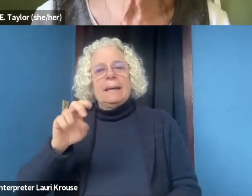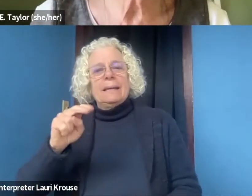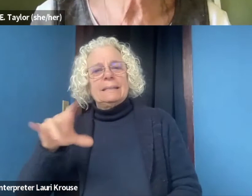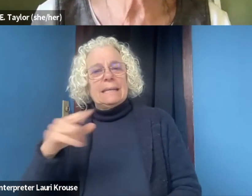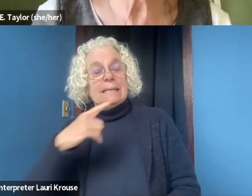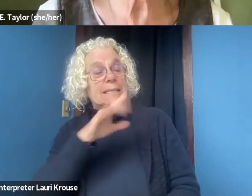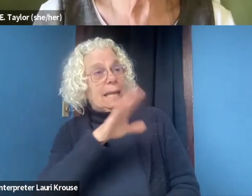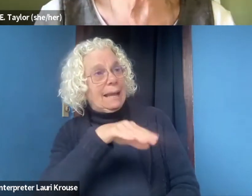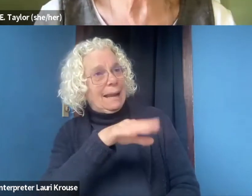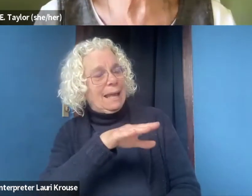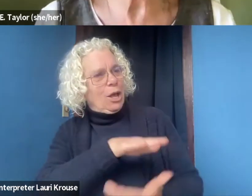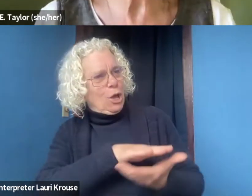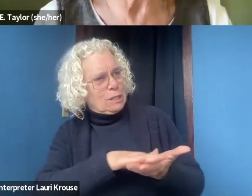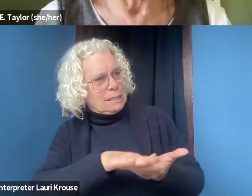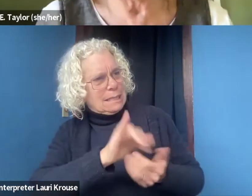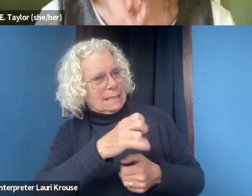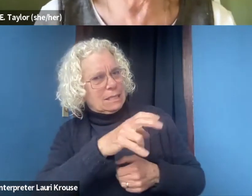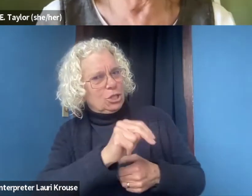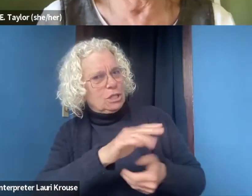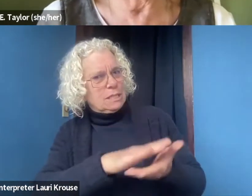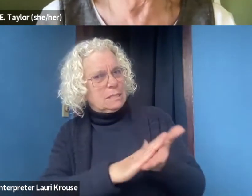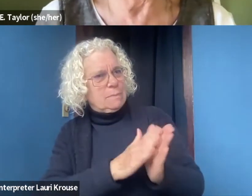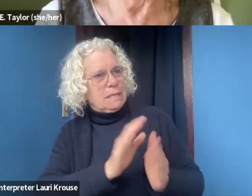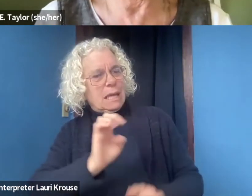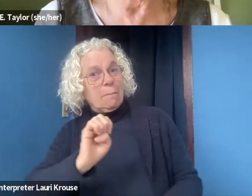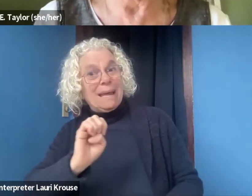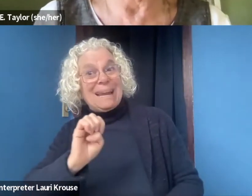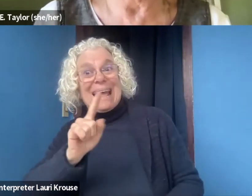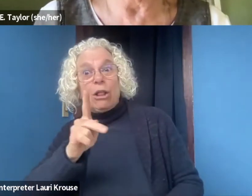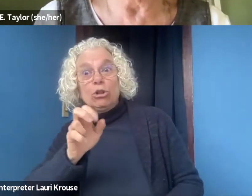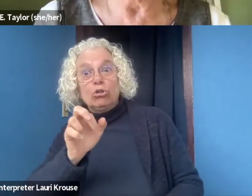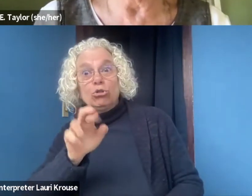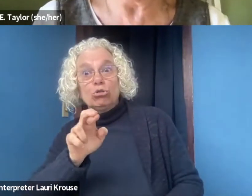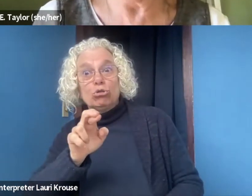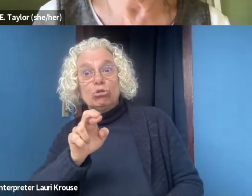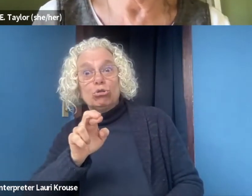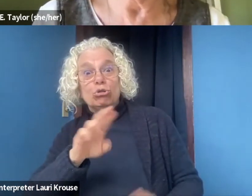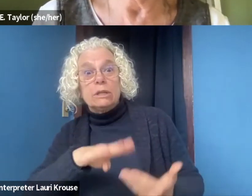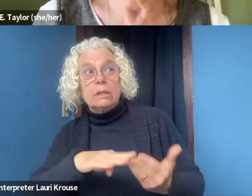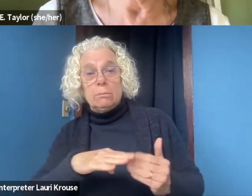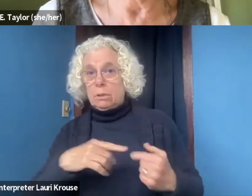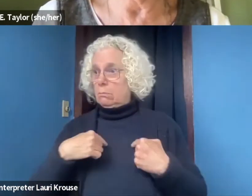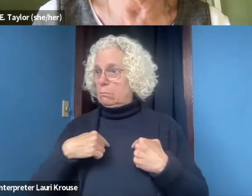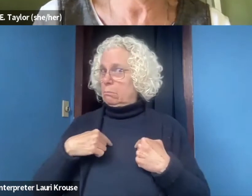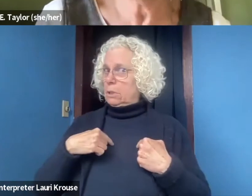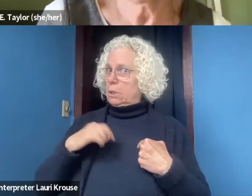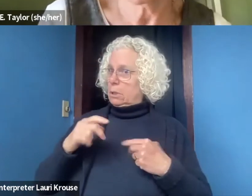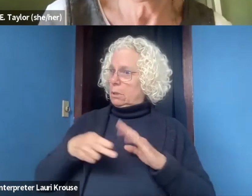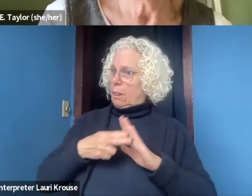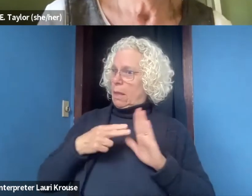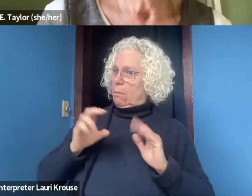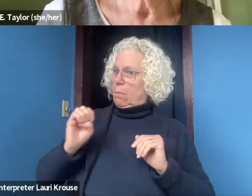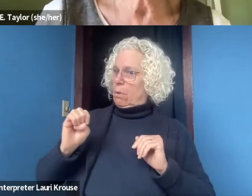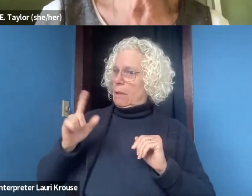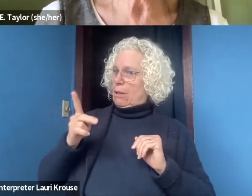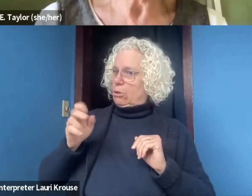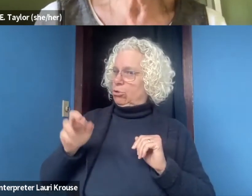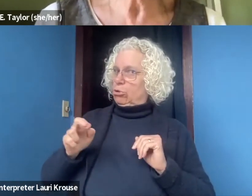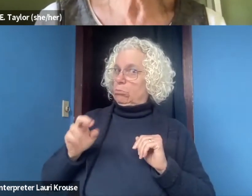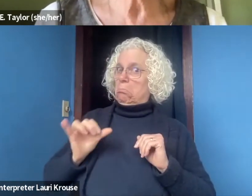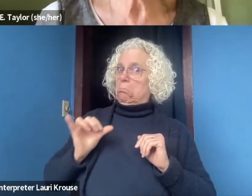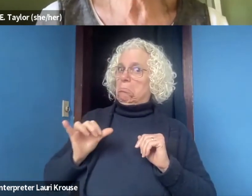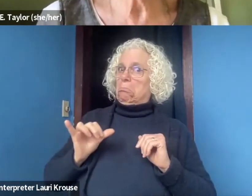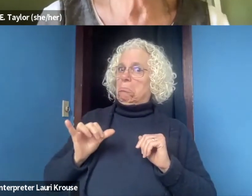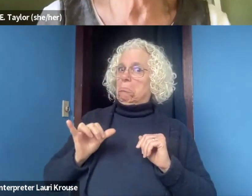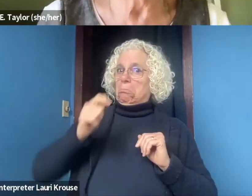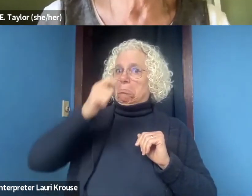it nice that Jean has been able to become an elder in the community? And I went, I have? I am? But what it led